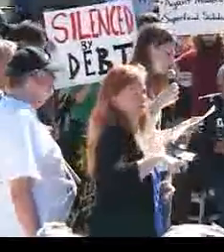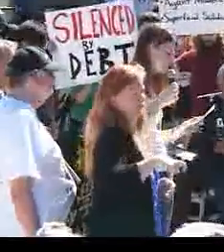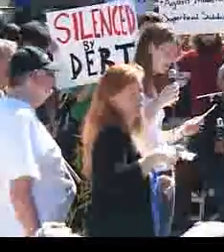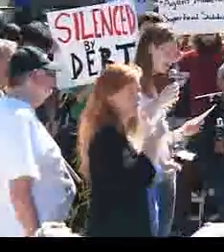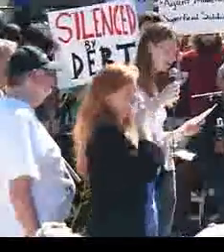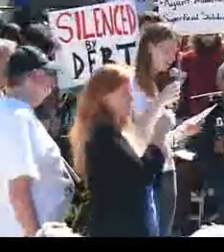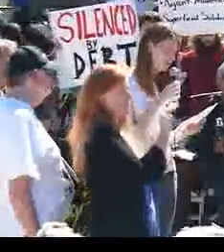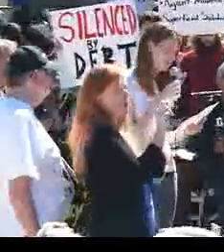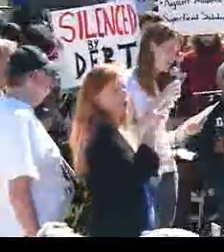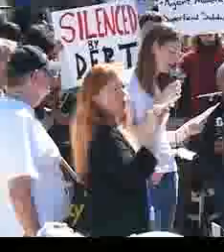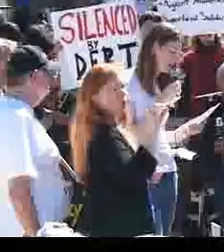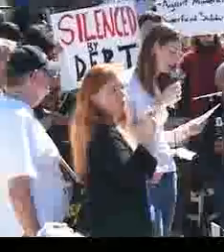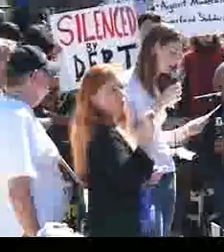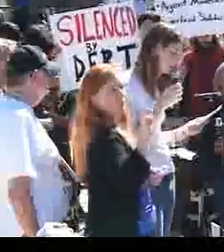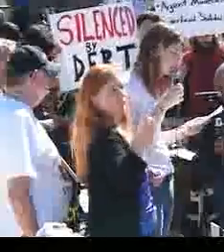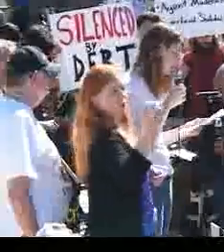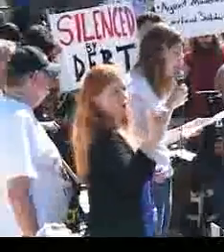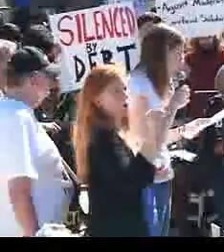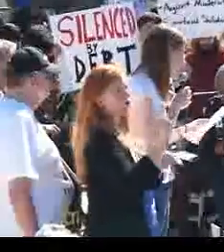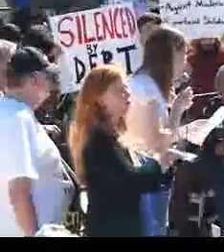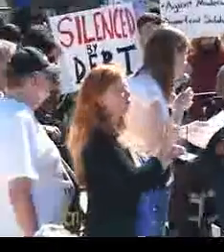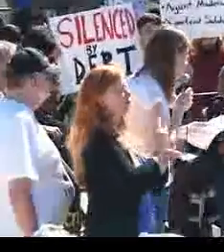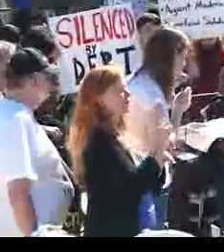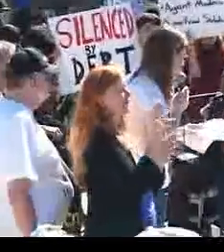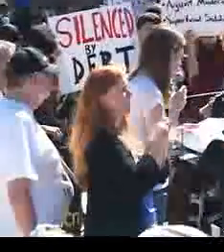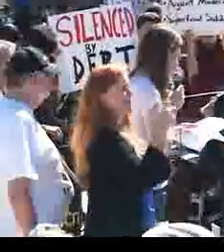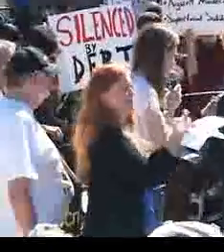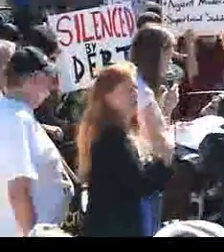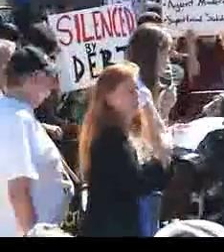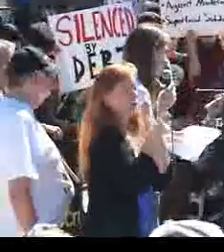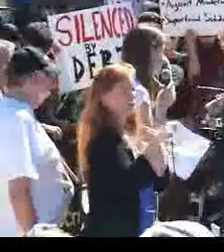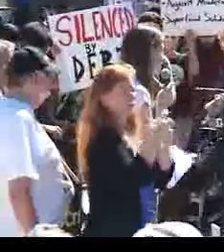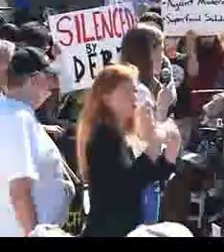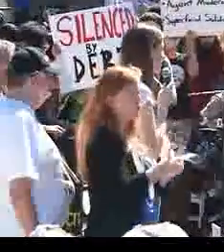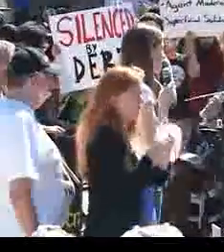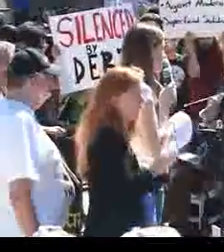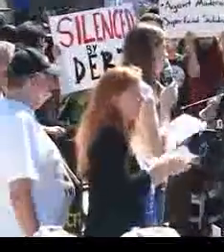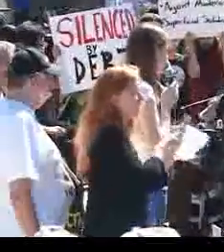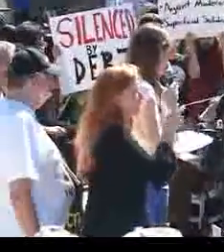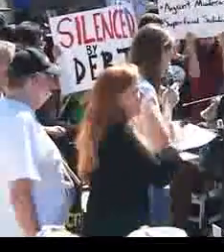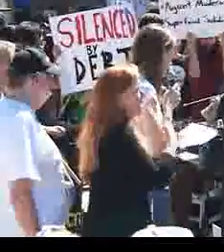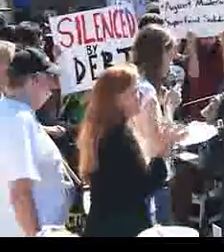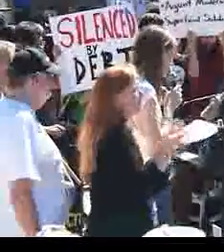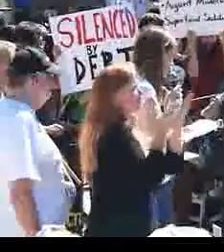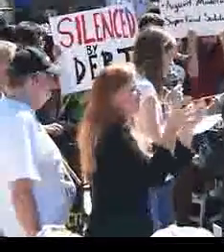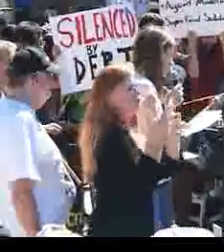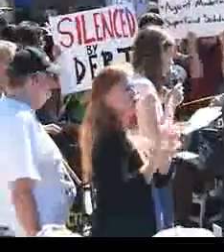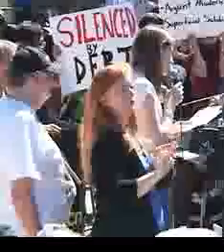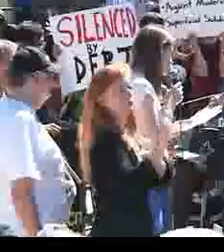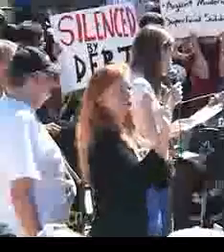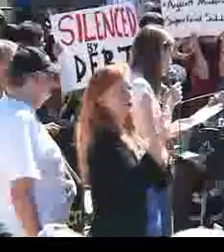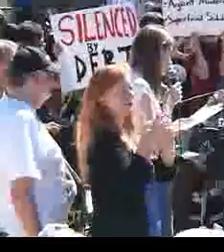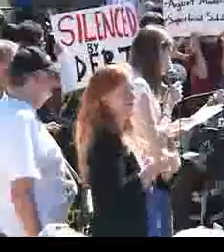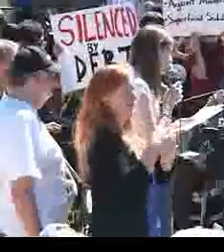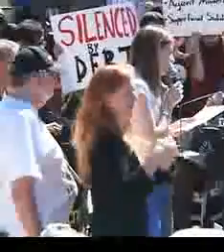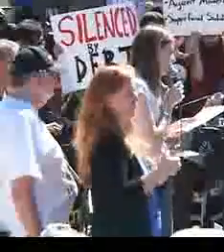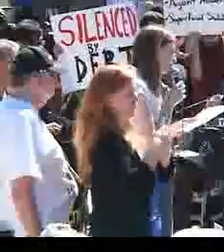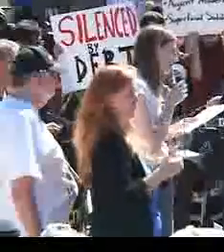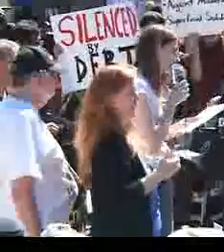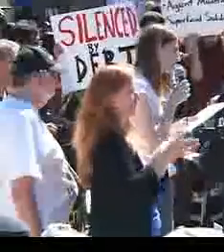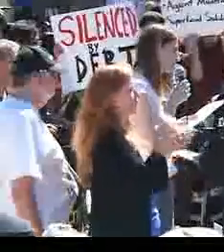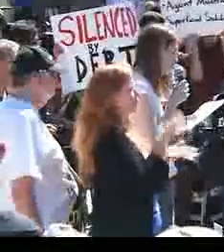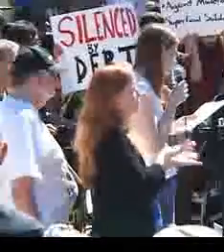Savio uses the metaphor of the machine. The metaphor suggests that the university is like a factory, that students are made